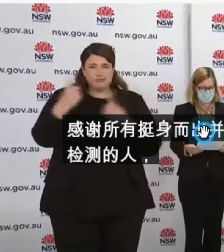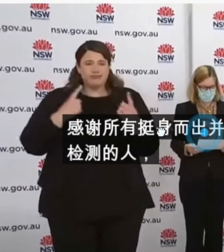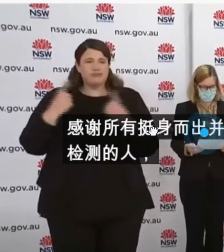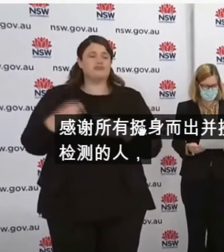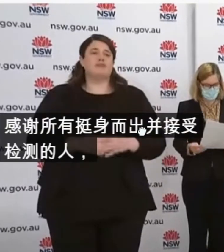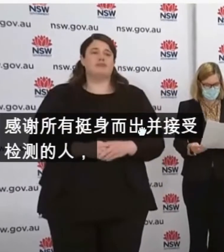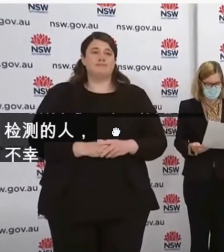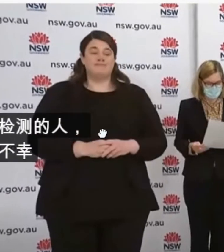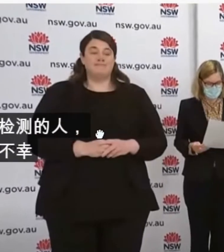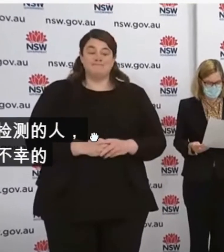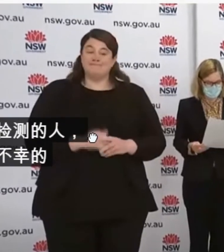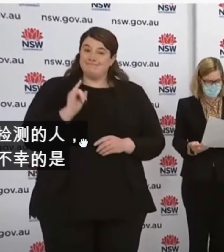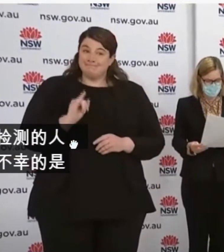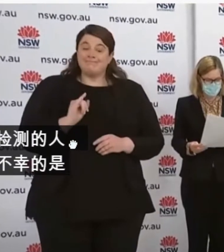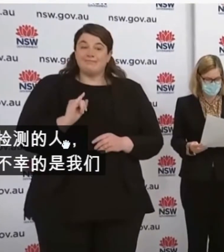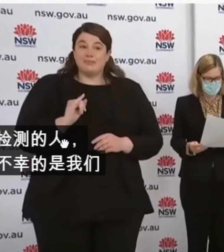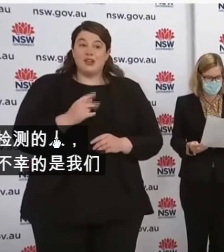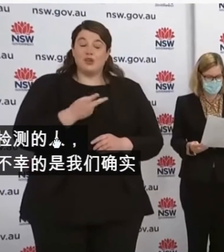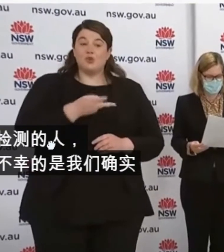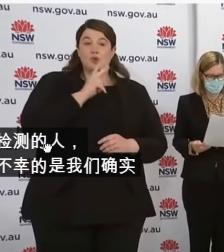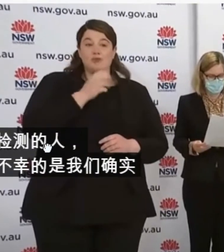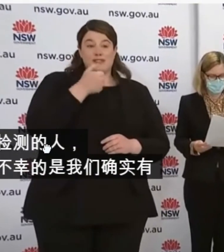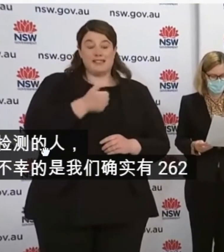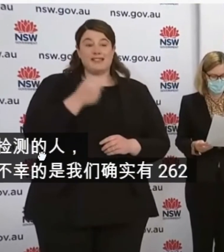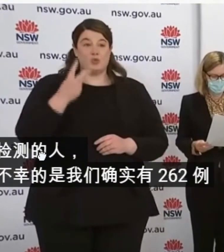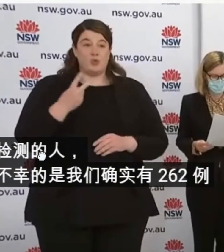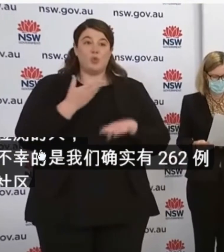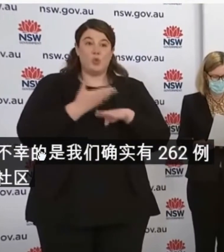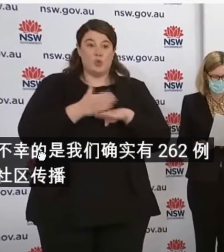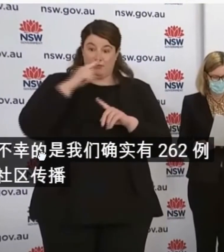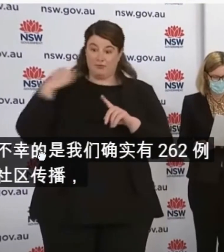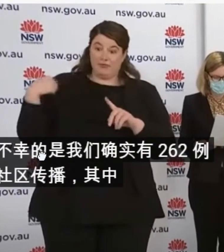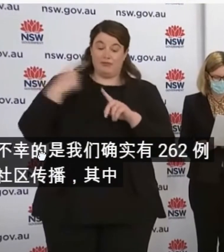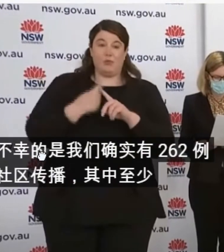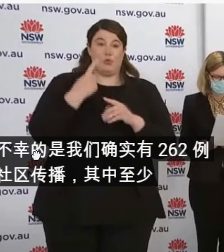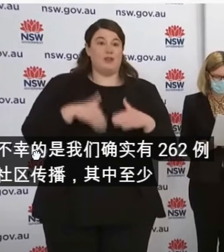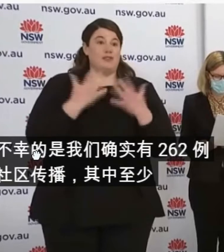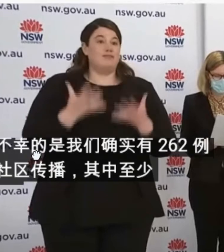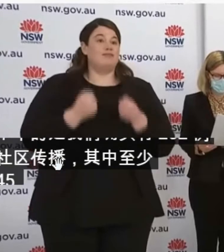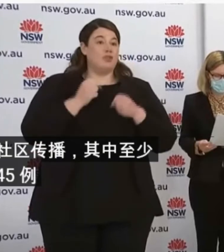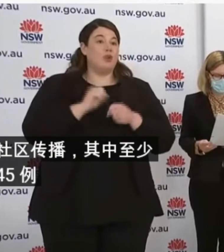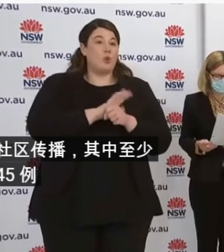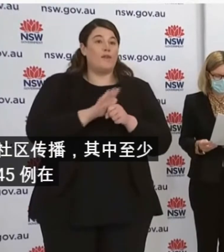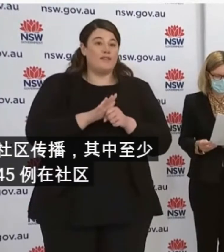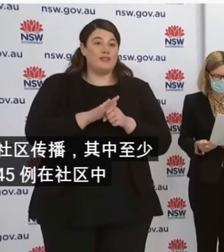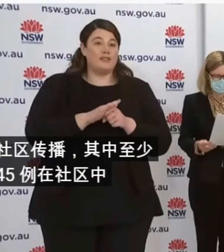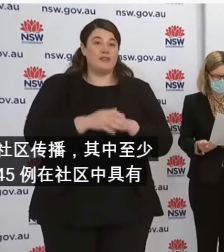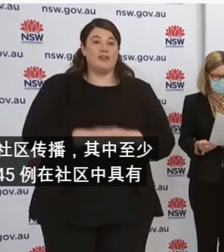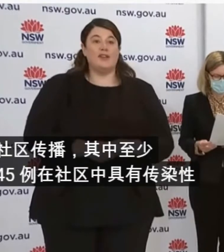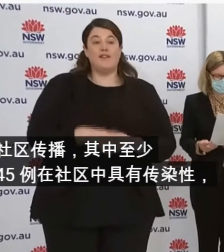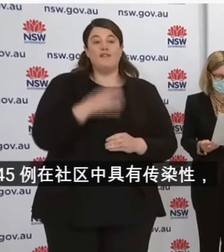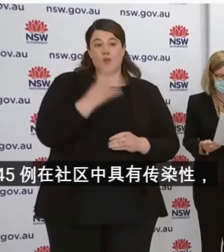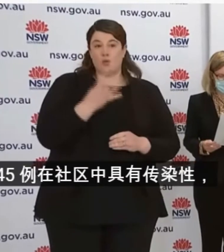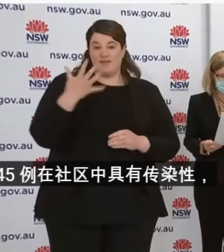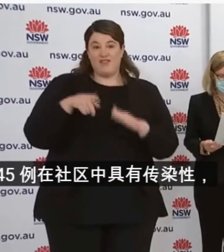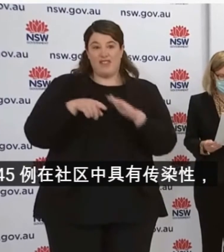tested. Unfortunately, we did have 262 cases of community transmission. At least 45 of those were infectious